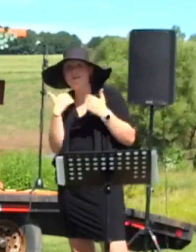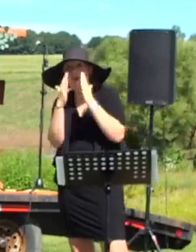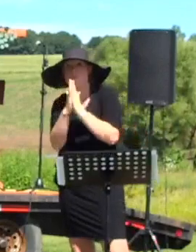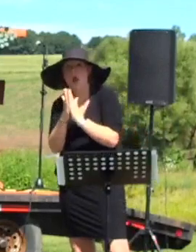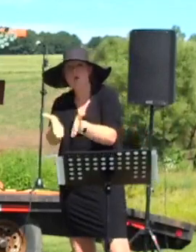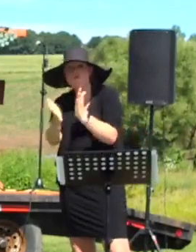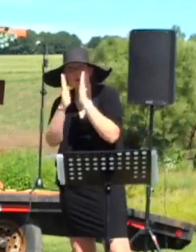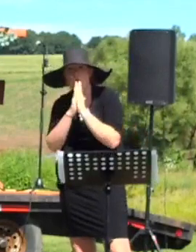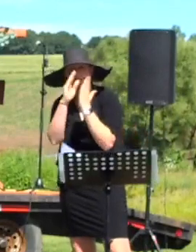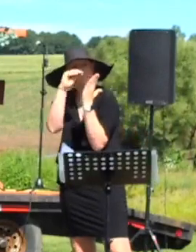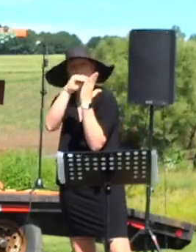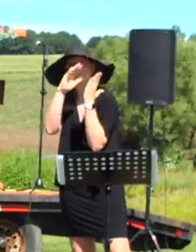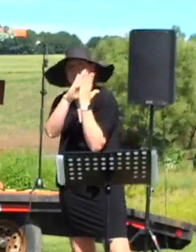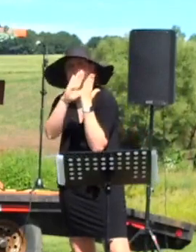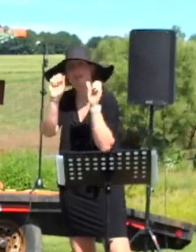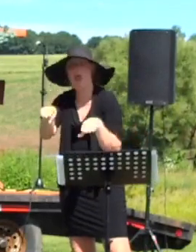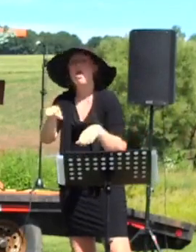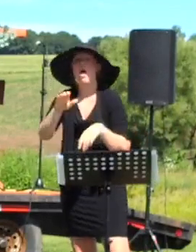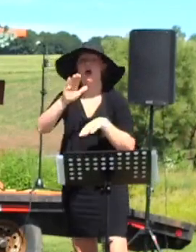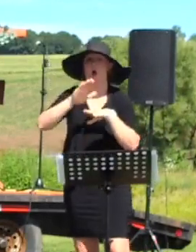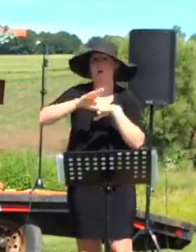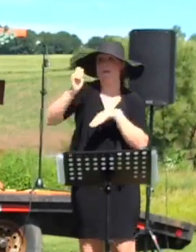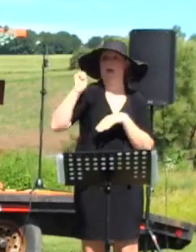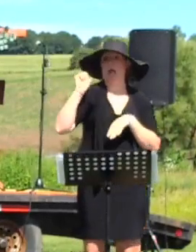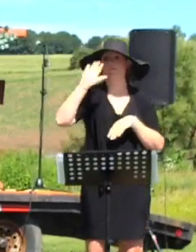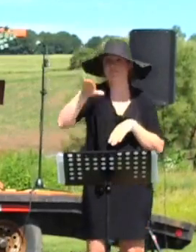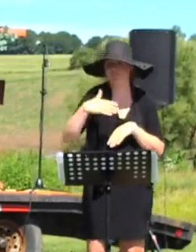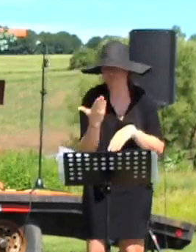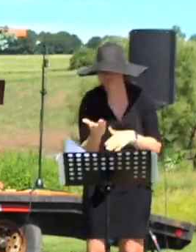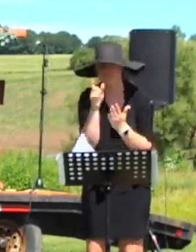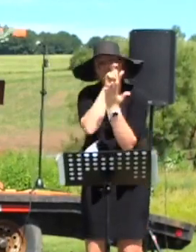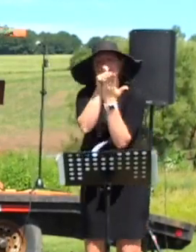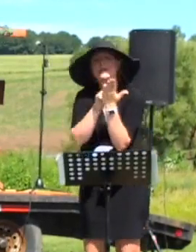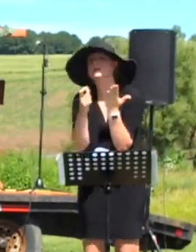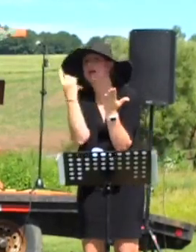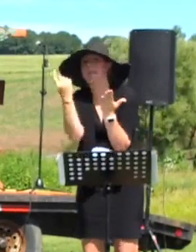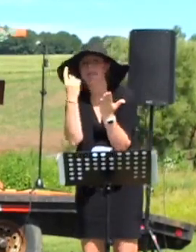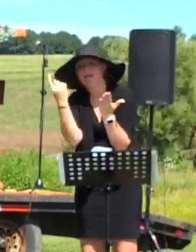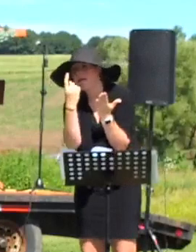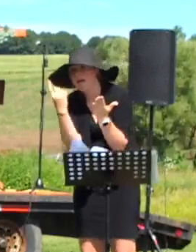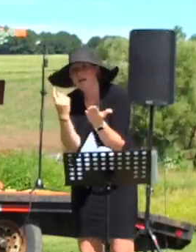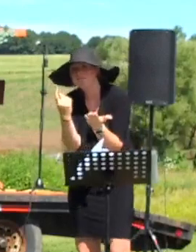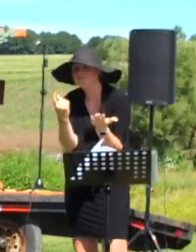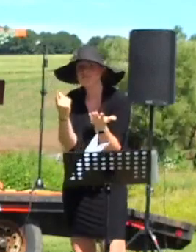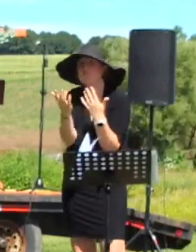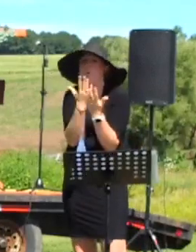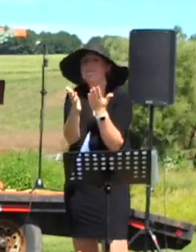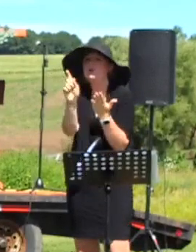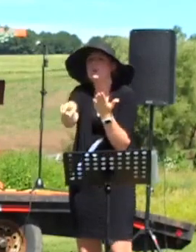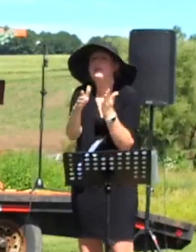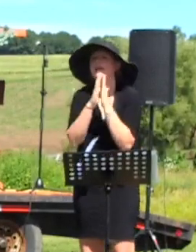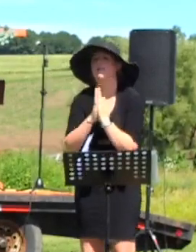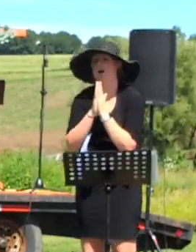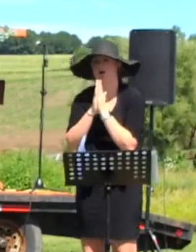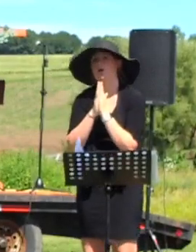requests. So what you can do is on the back of the card, just write down something that you need prayer